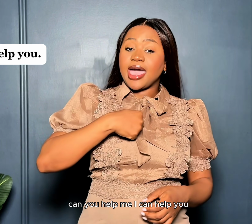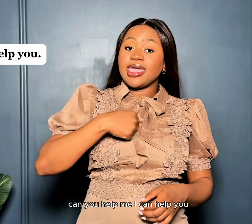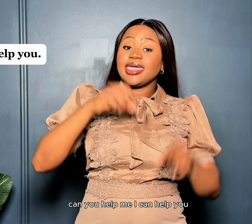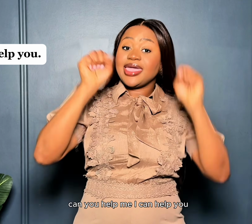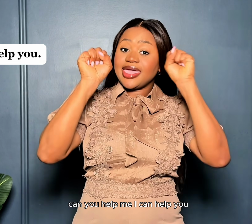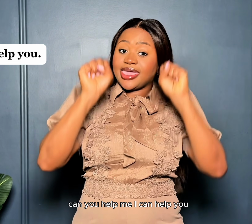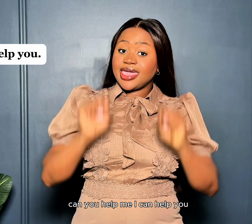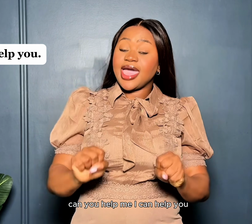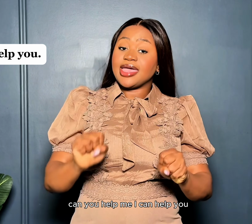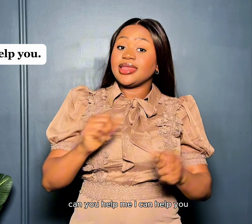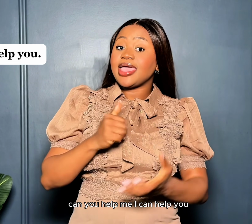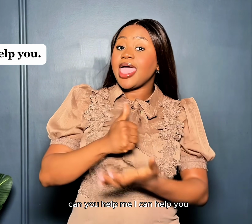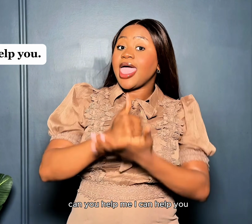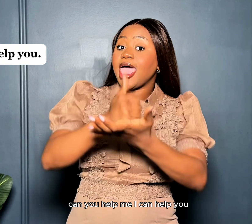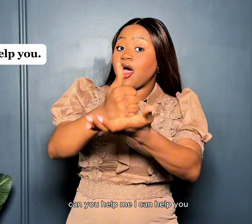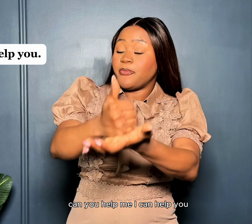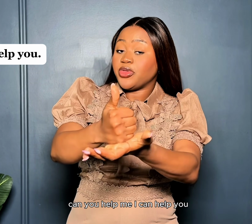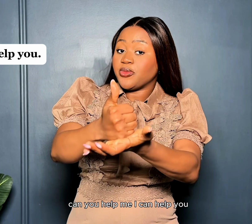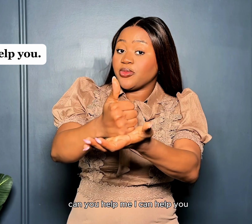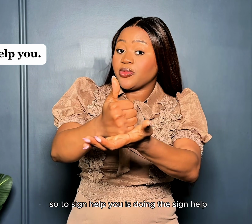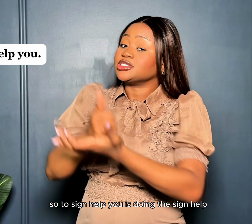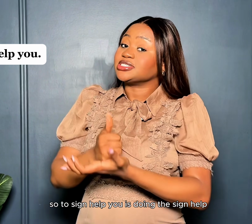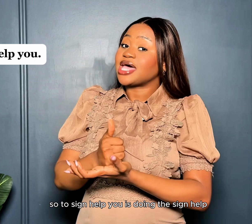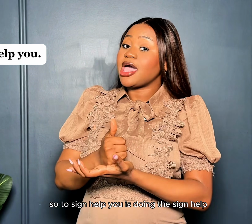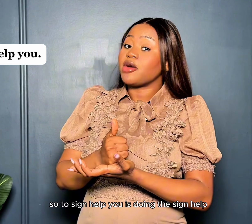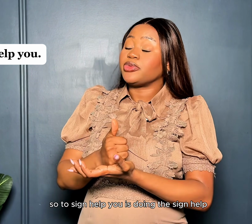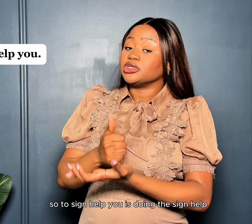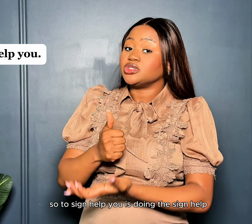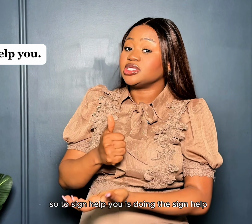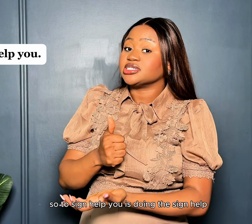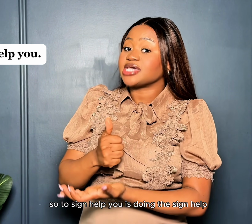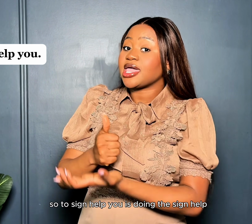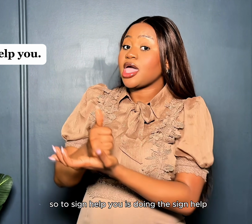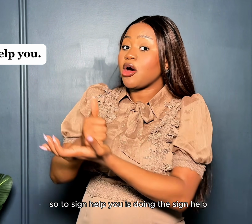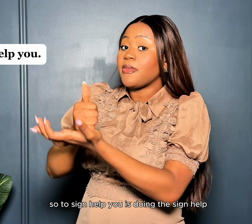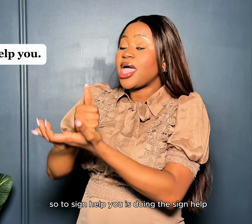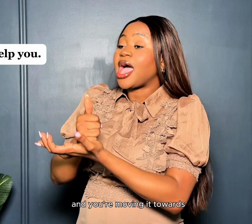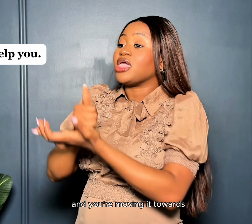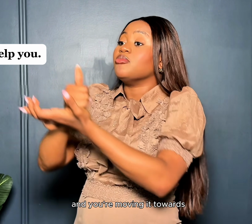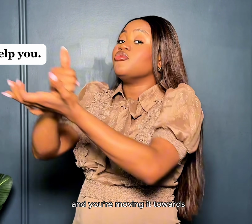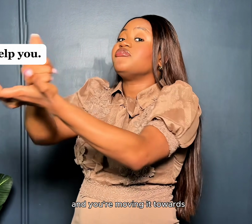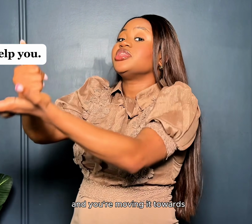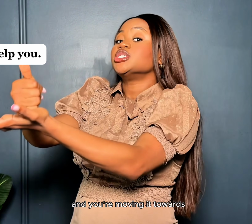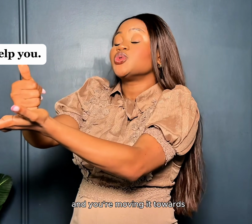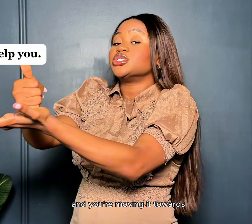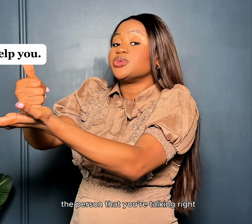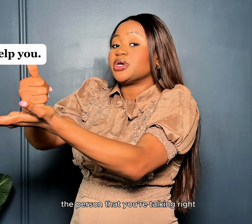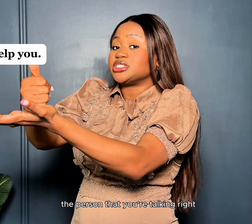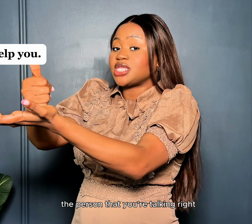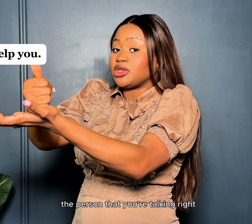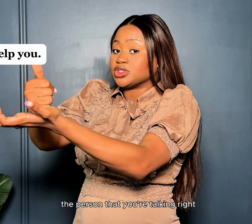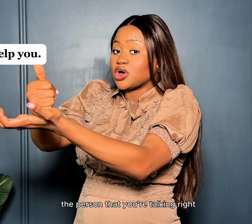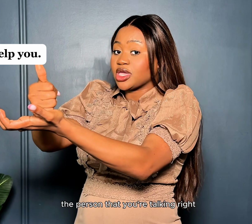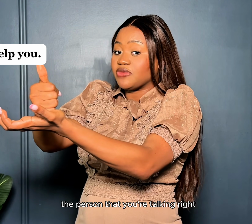I can help you. So to sign help you is doing the sign help and you're moving it towards the person that you're talking,